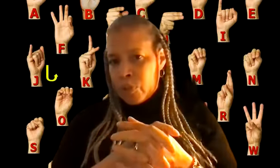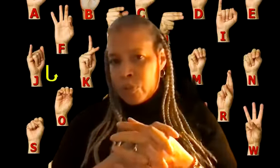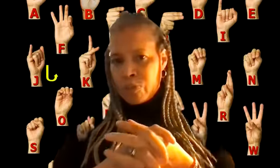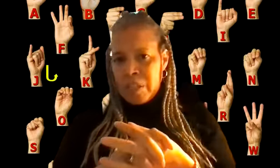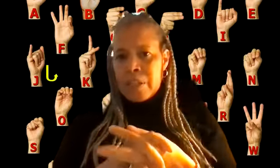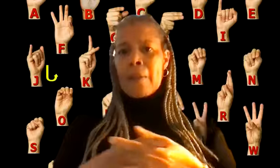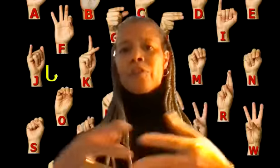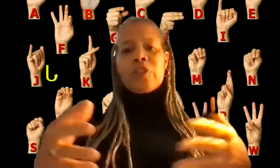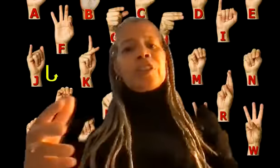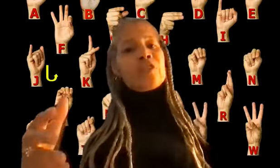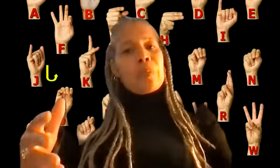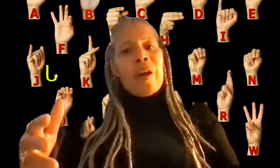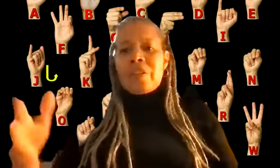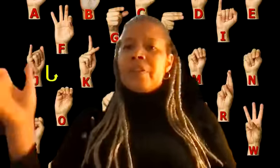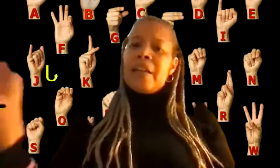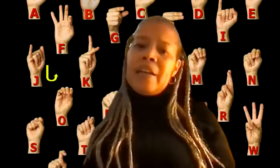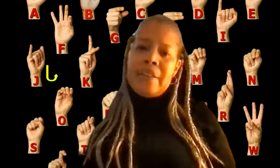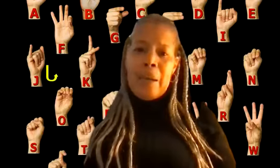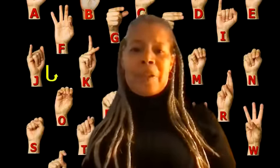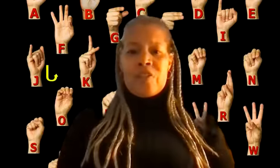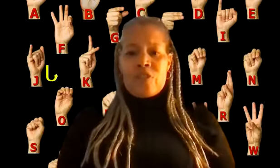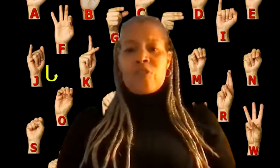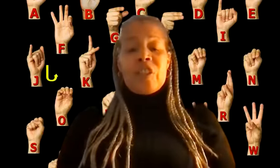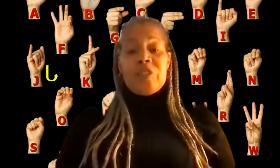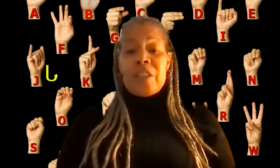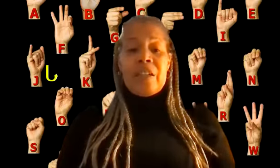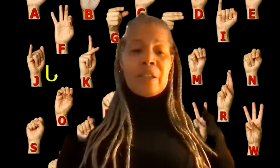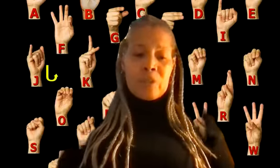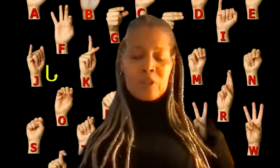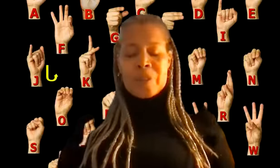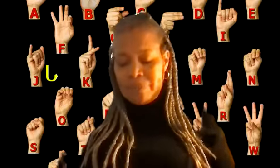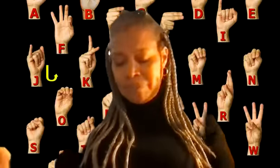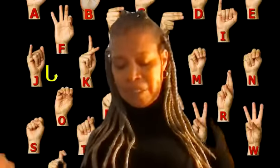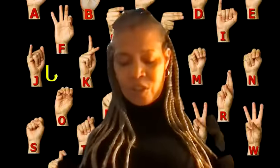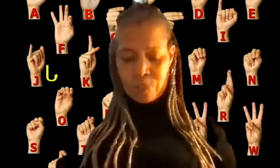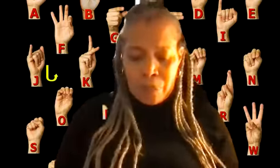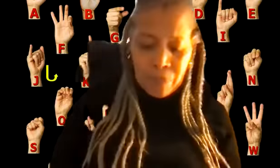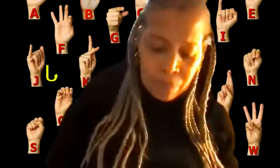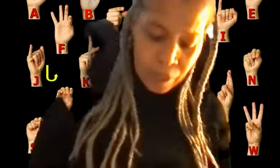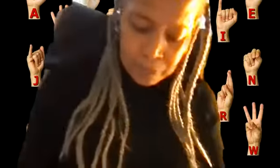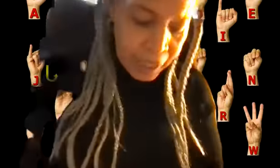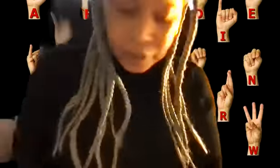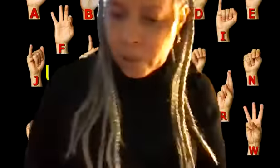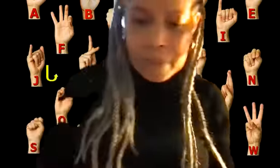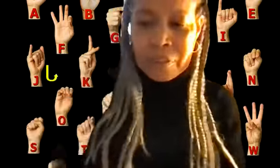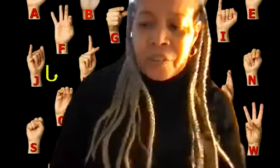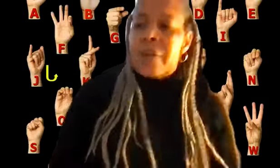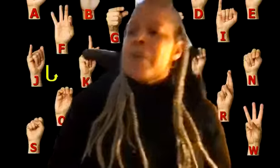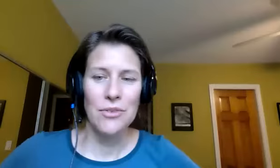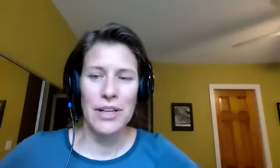two degrees so that there's a practical and the application. So you understand how that works. But that's just me blathering on about nothing. I agree.